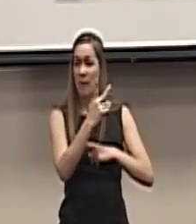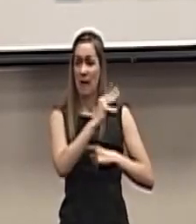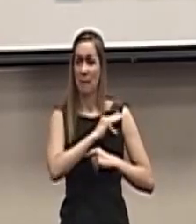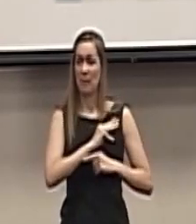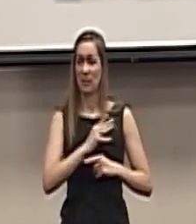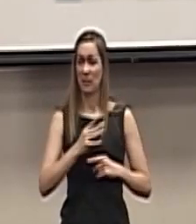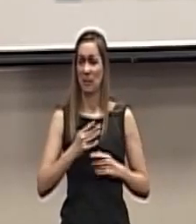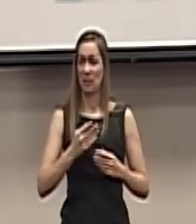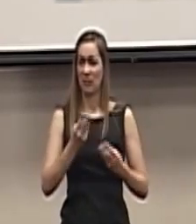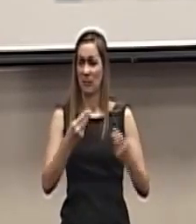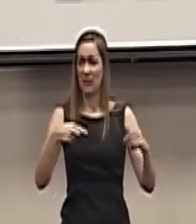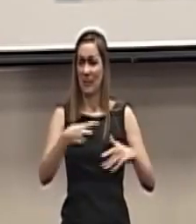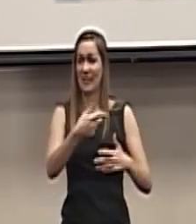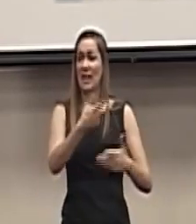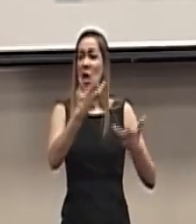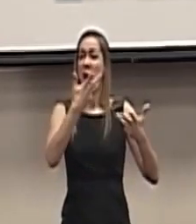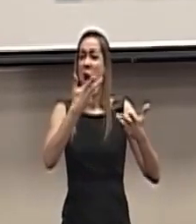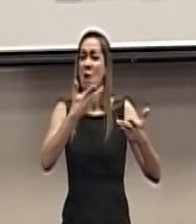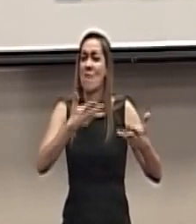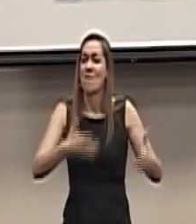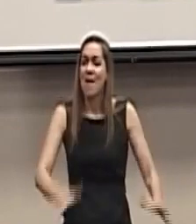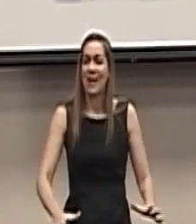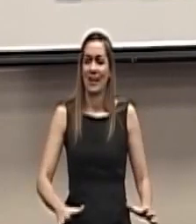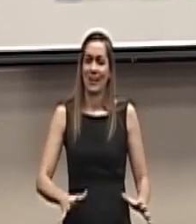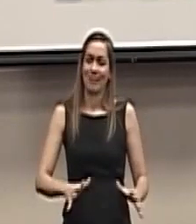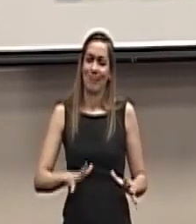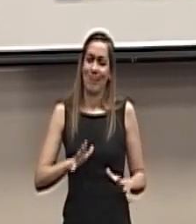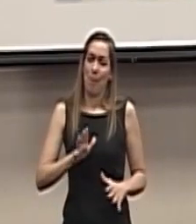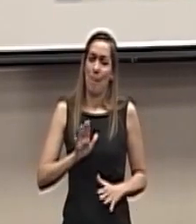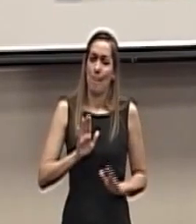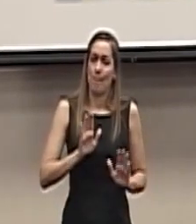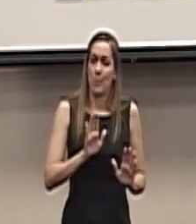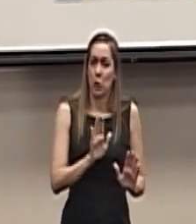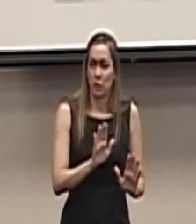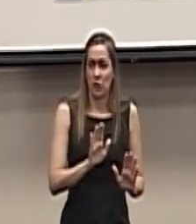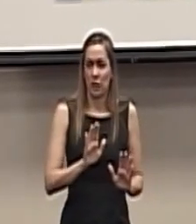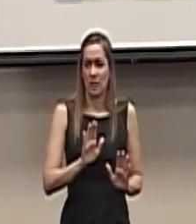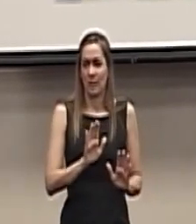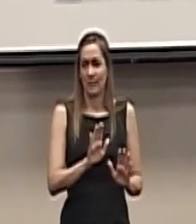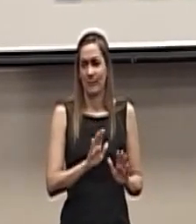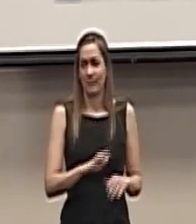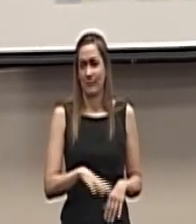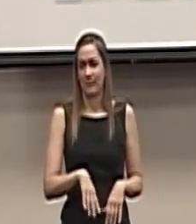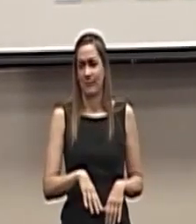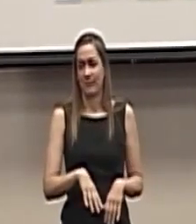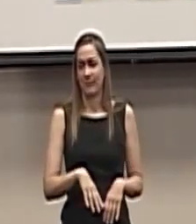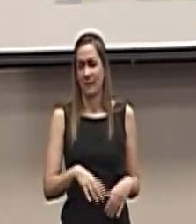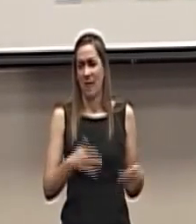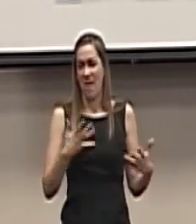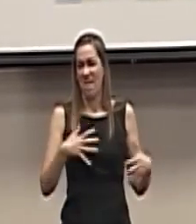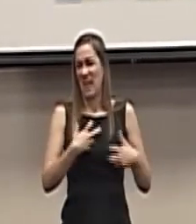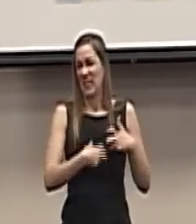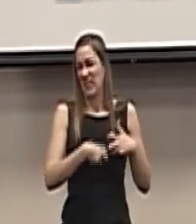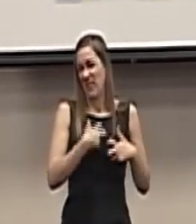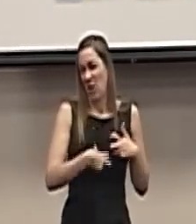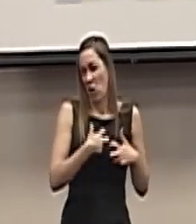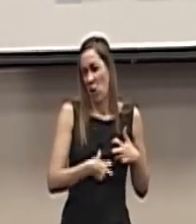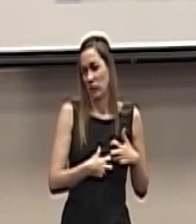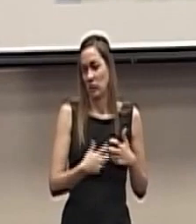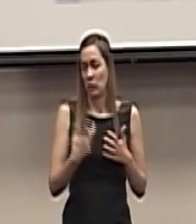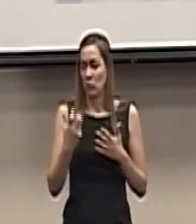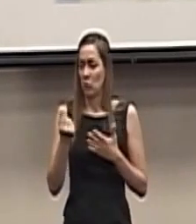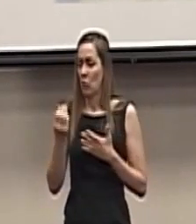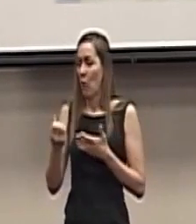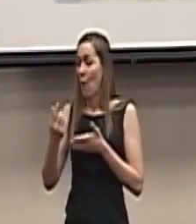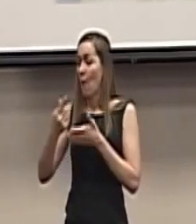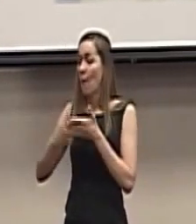pushed. He's been pushed. The message here is, what can we give them? What can you give these guys